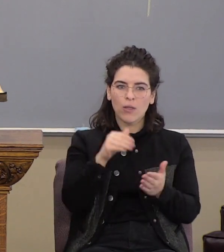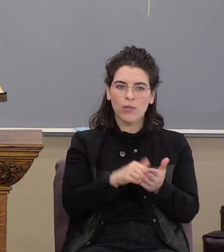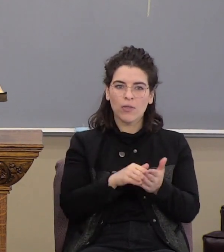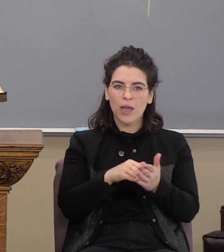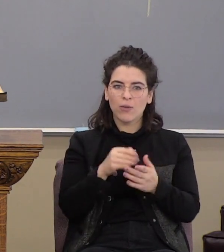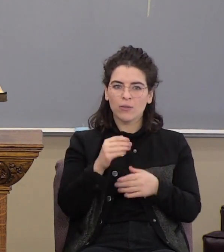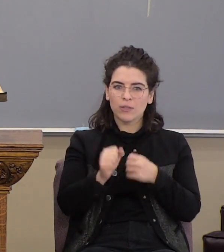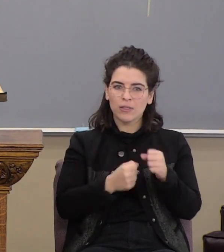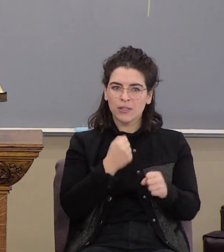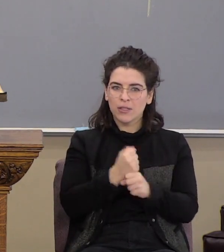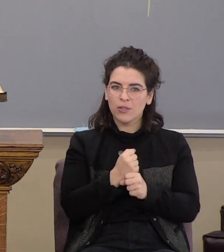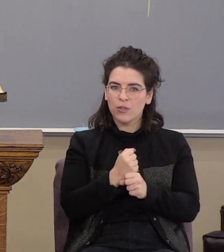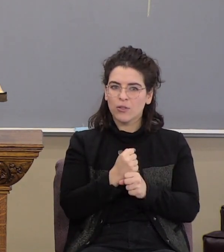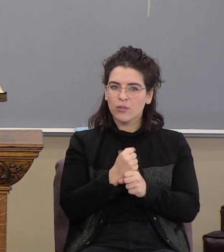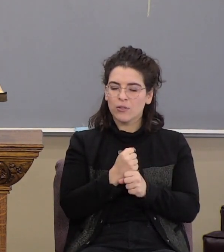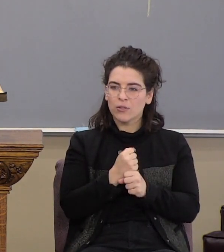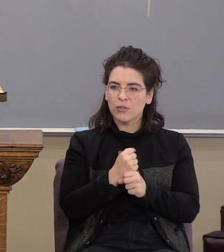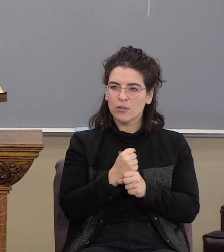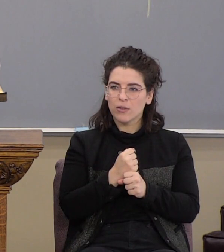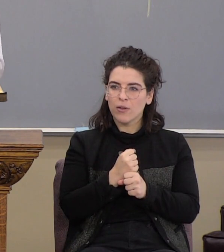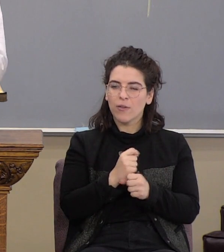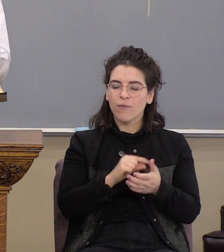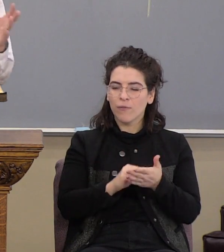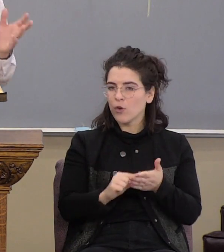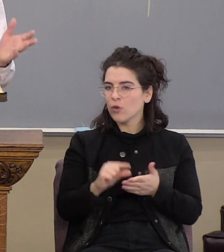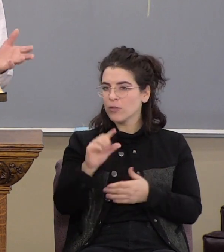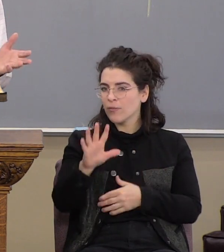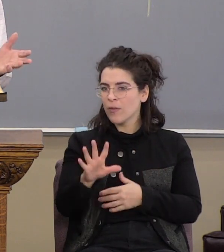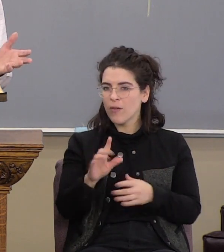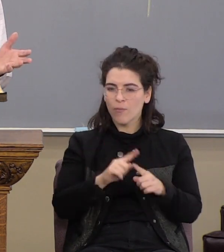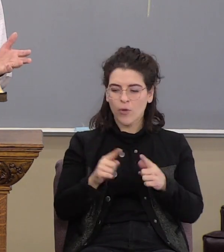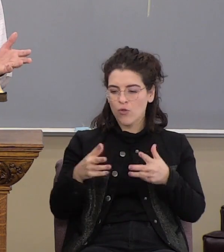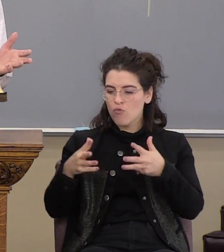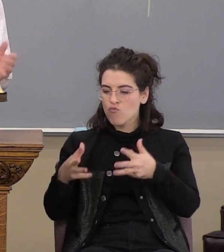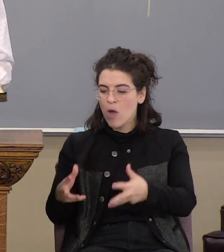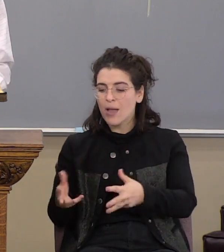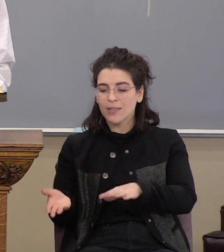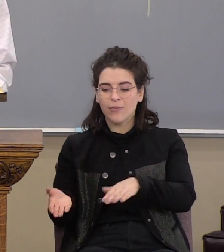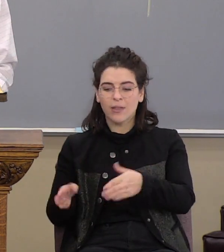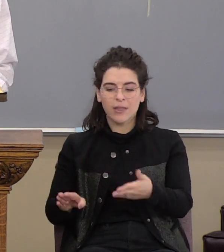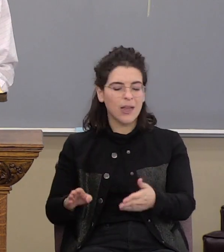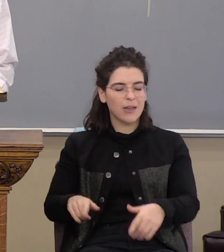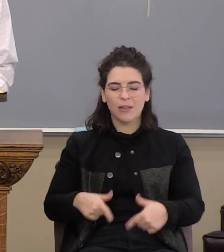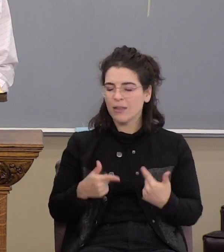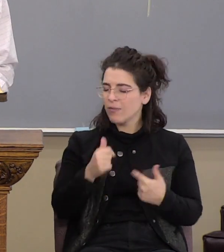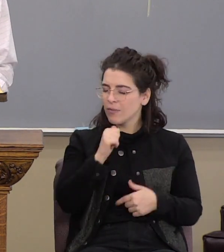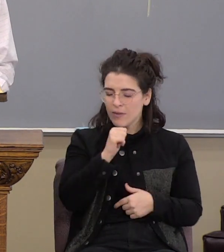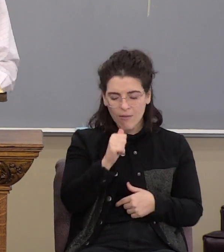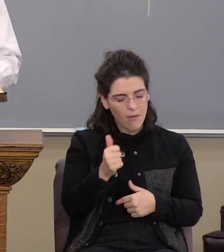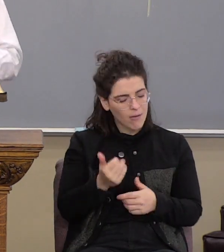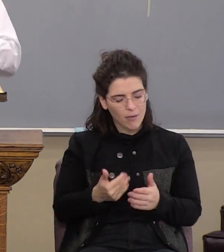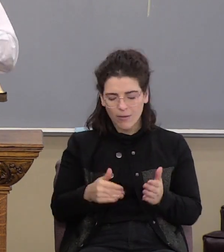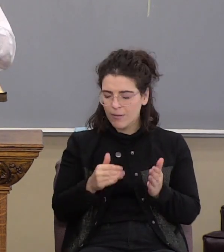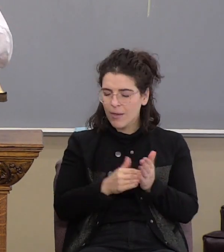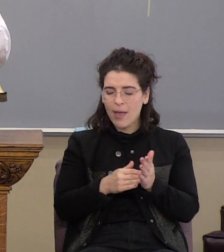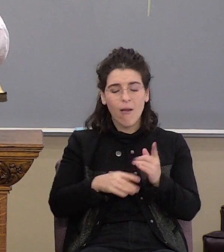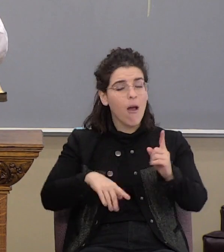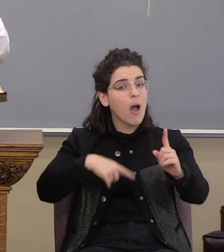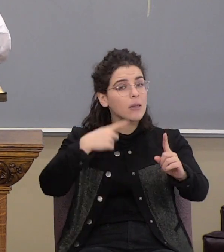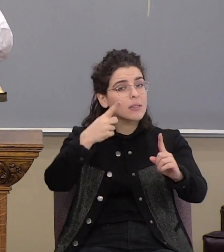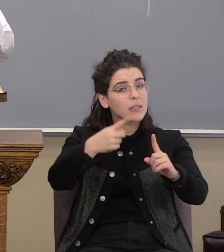1,000 years, okay? Verse 5, but the rest of the dead live not again until